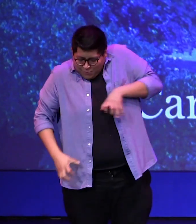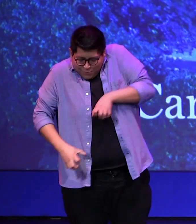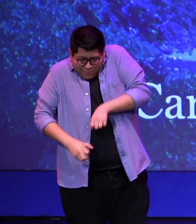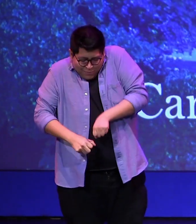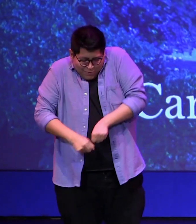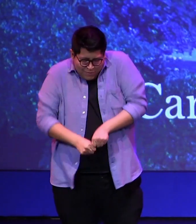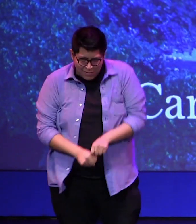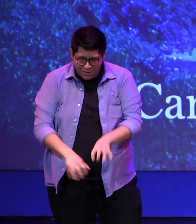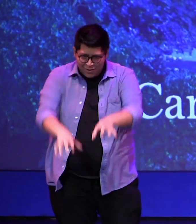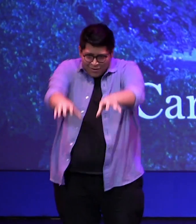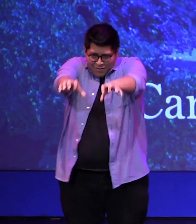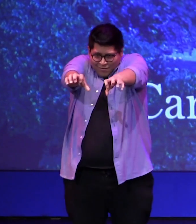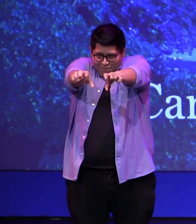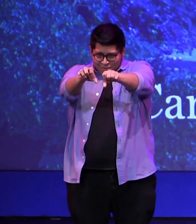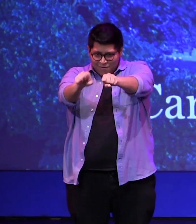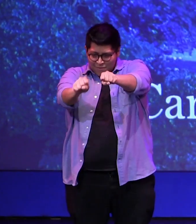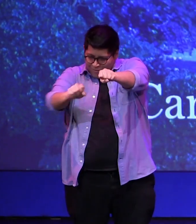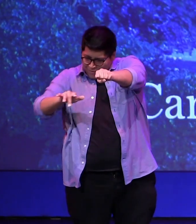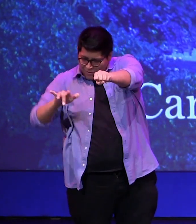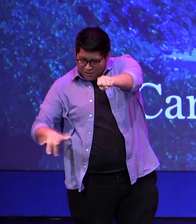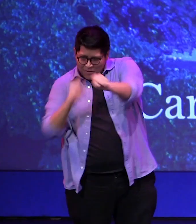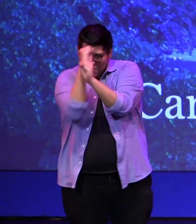Okay, let me put my seatbelt on. Grab the wheel.